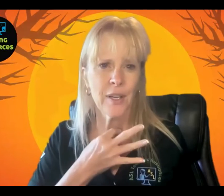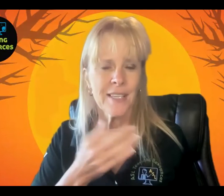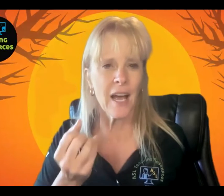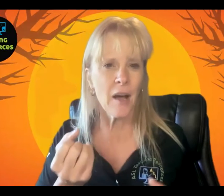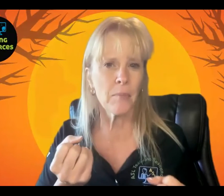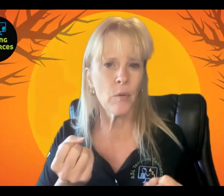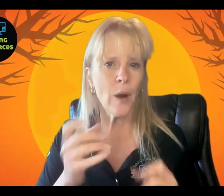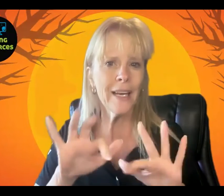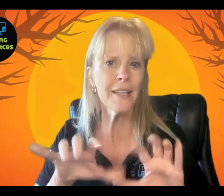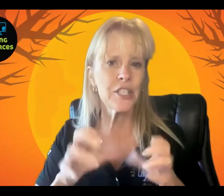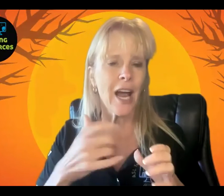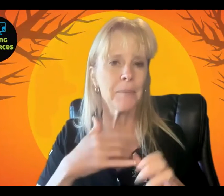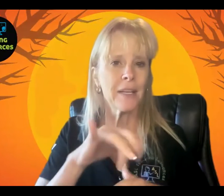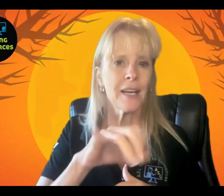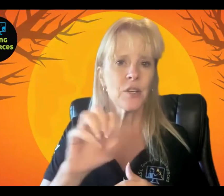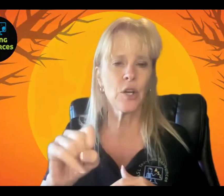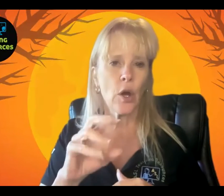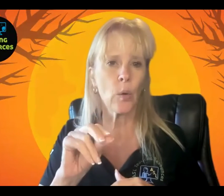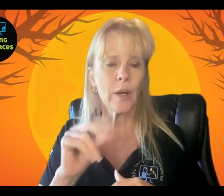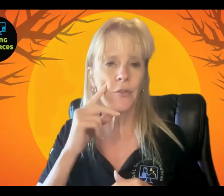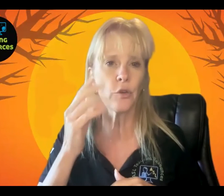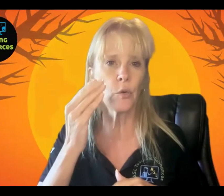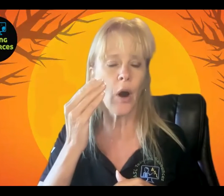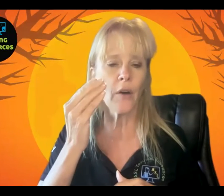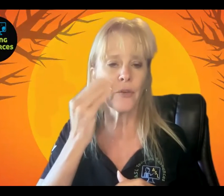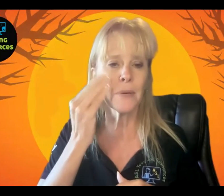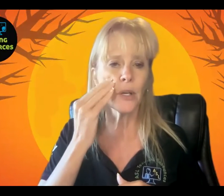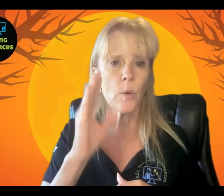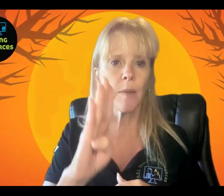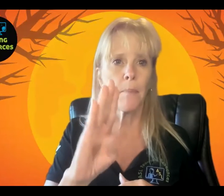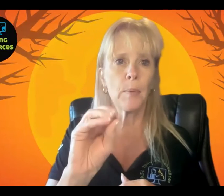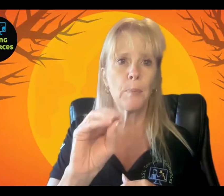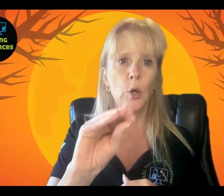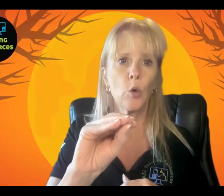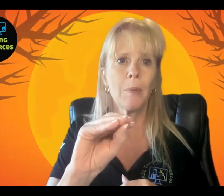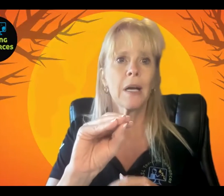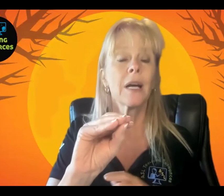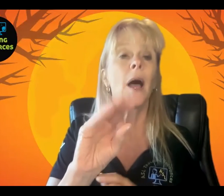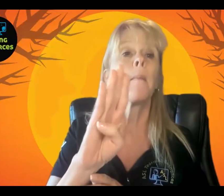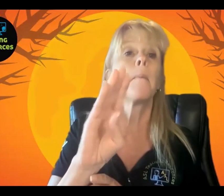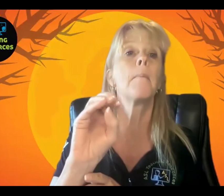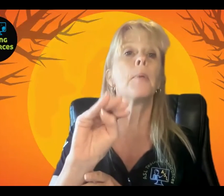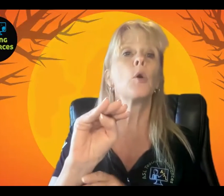I'm curious, write in the chat yes or no if you are familiar with boom